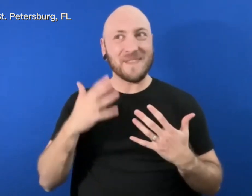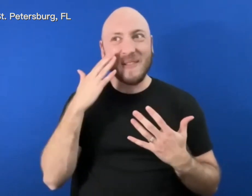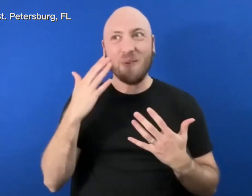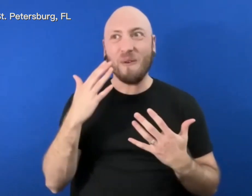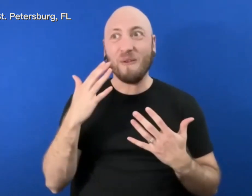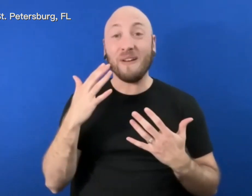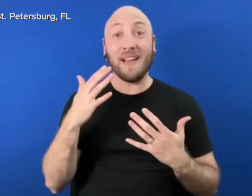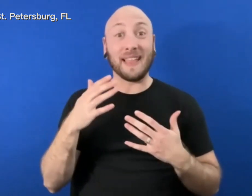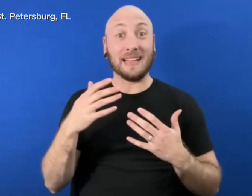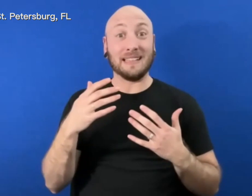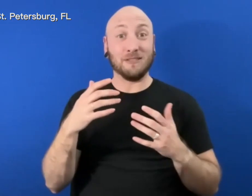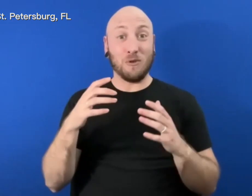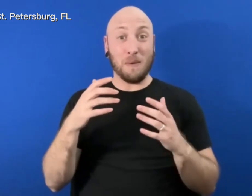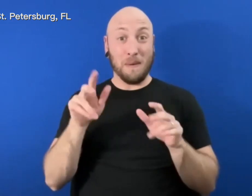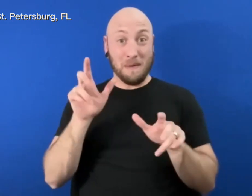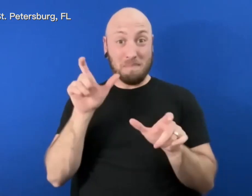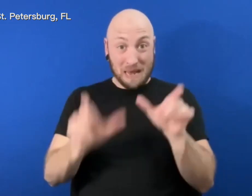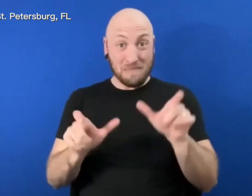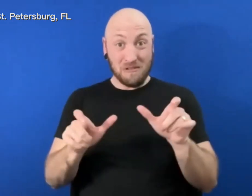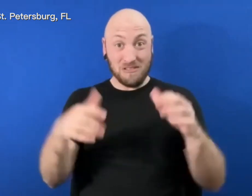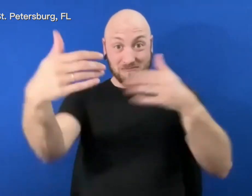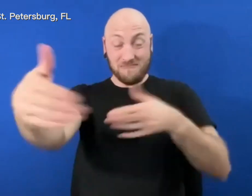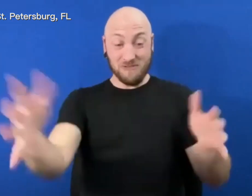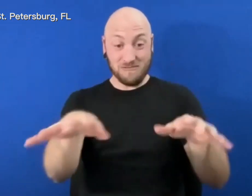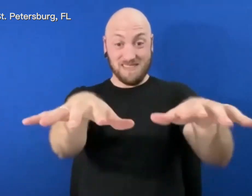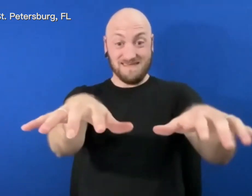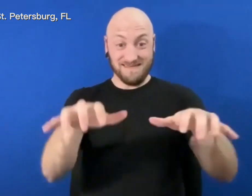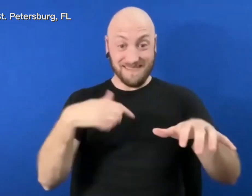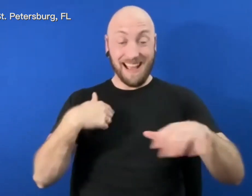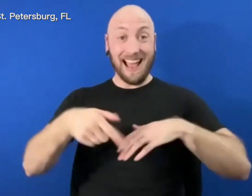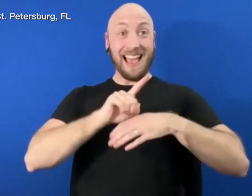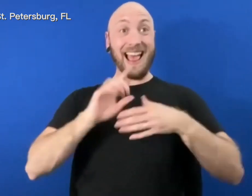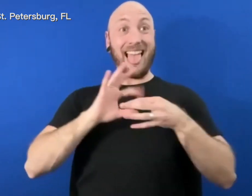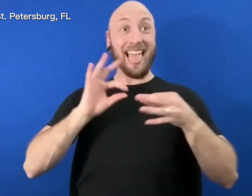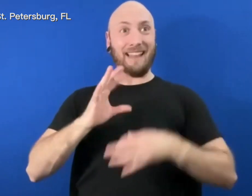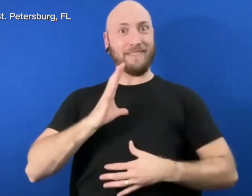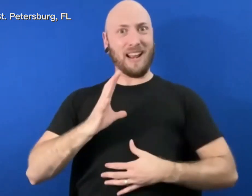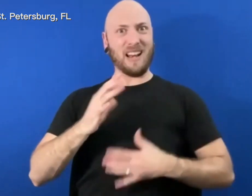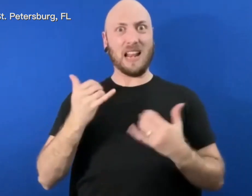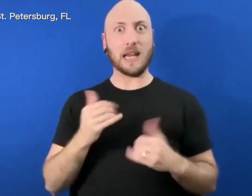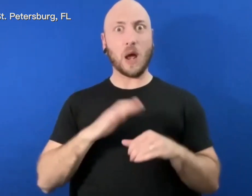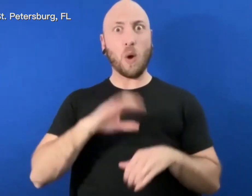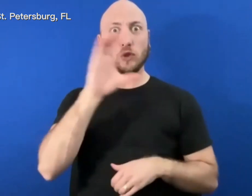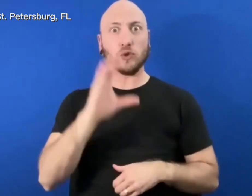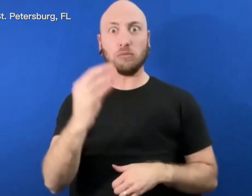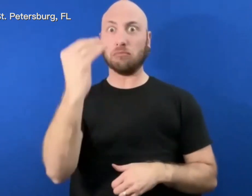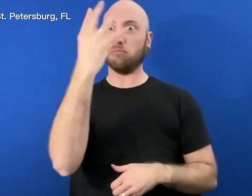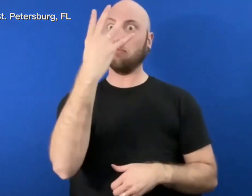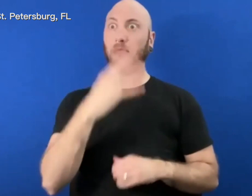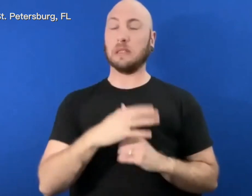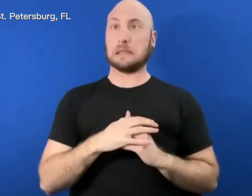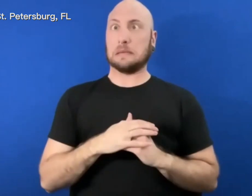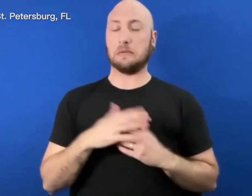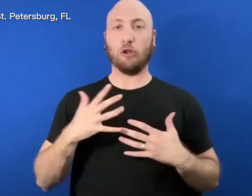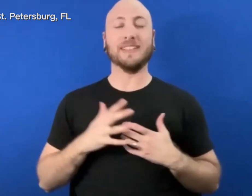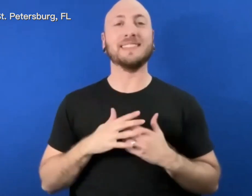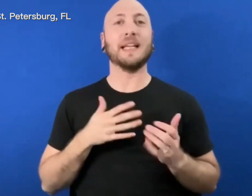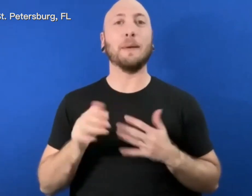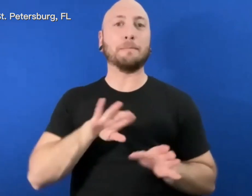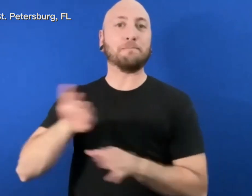I am in person when there's plenty of people around. But yeah, let me get into it.